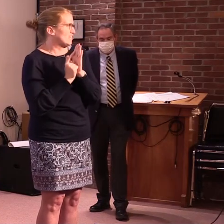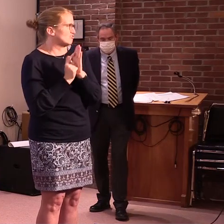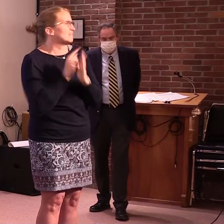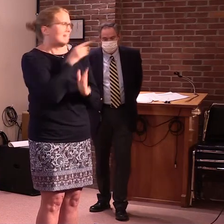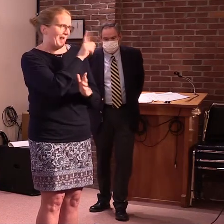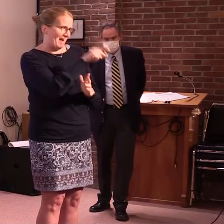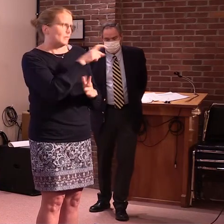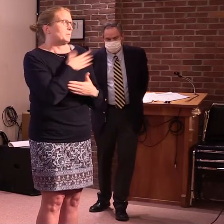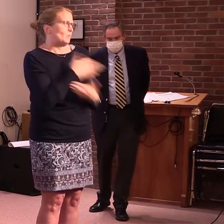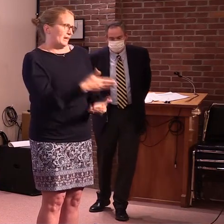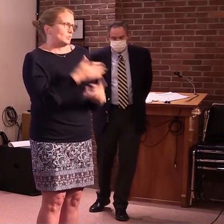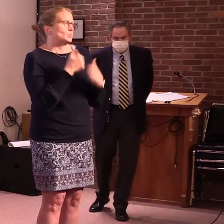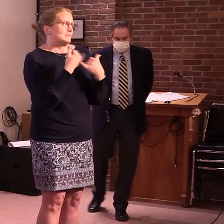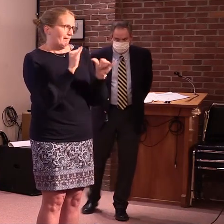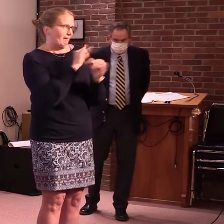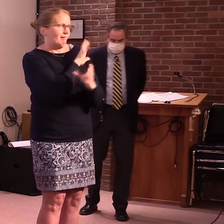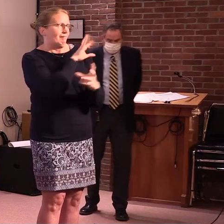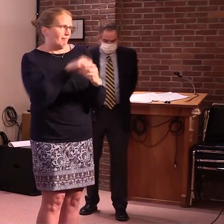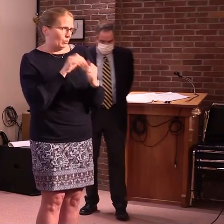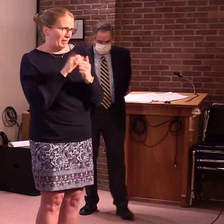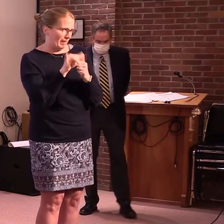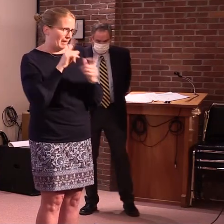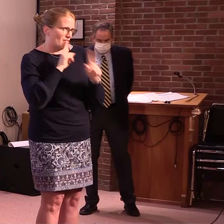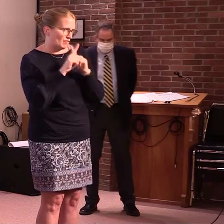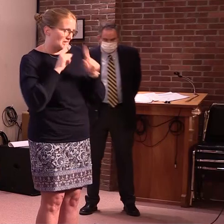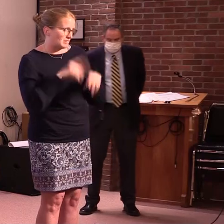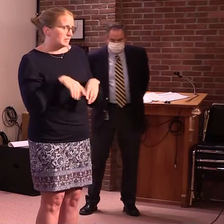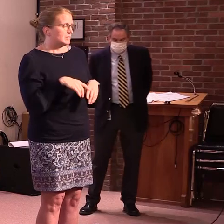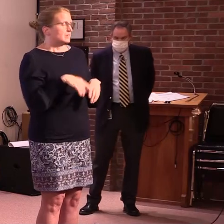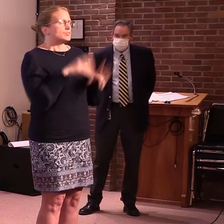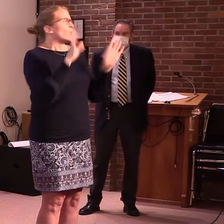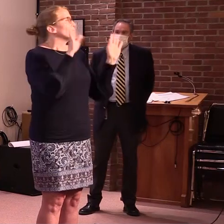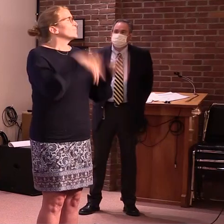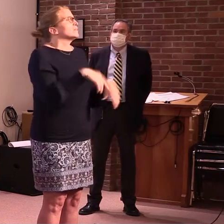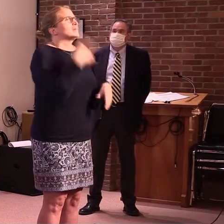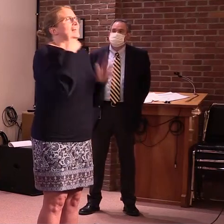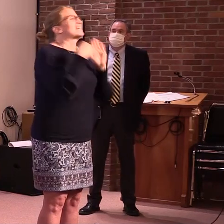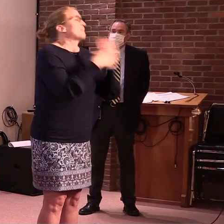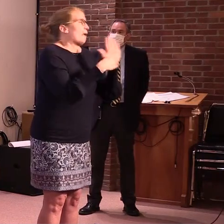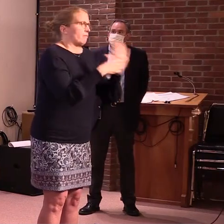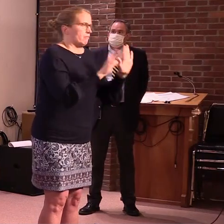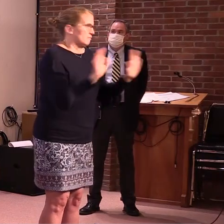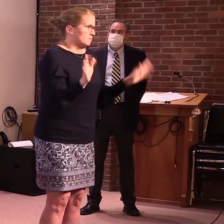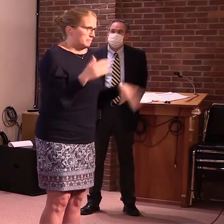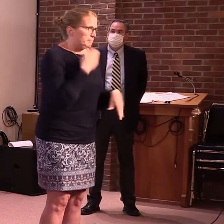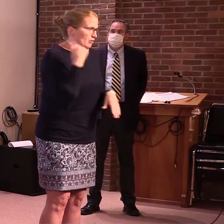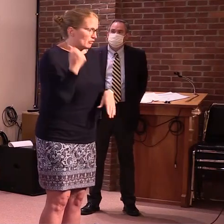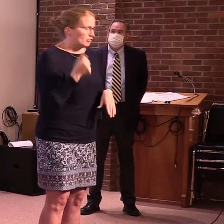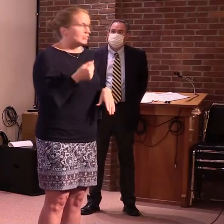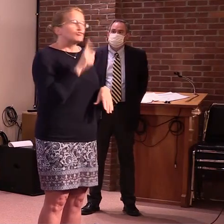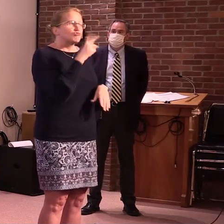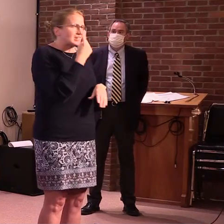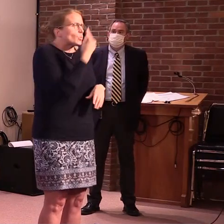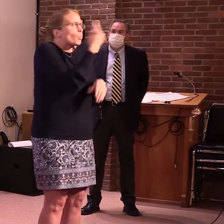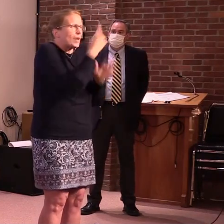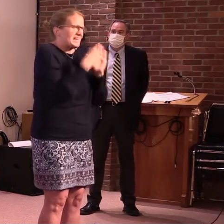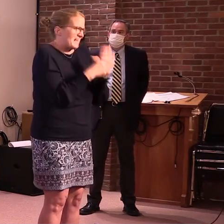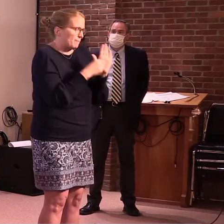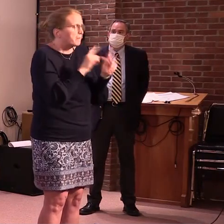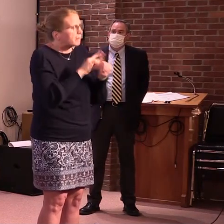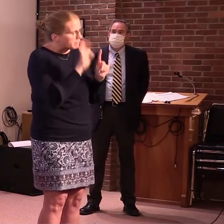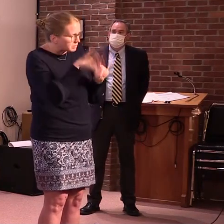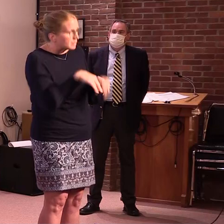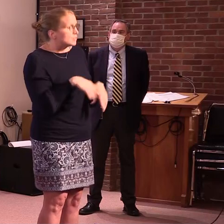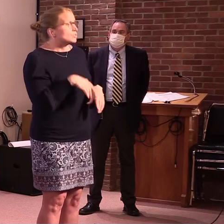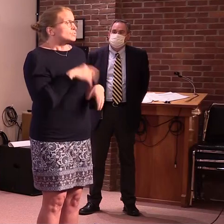What I want to make sure is that you don't take the money. I'll give you an example, although it's just an example. You